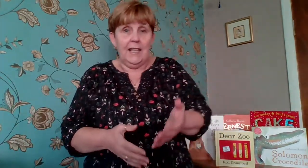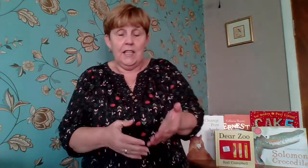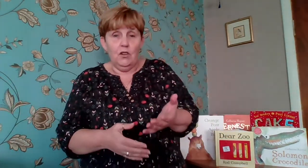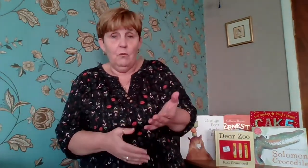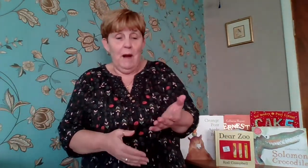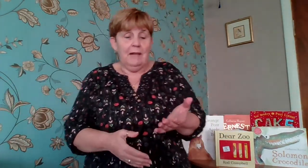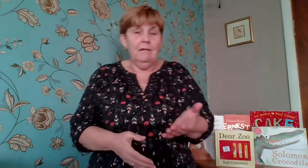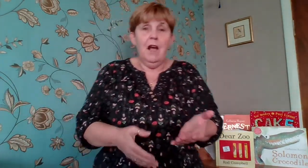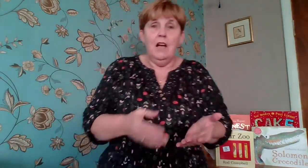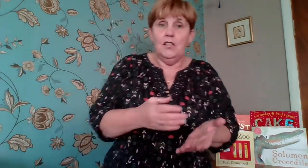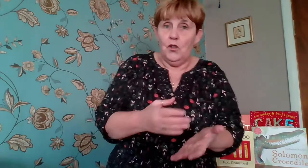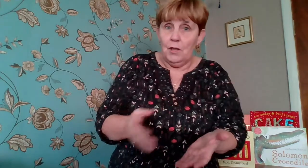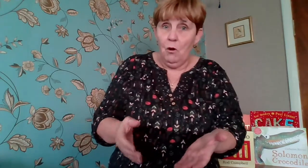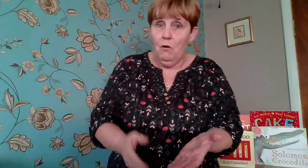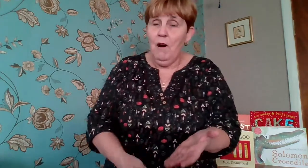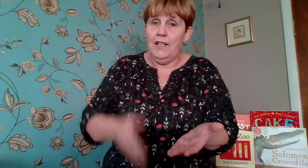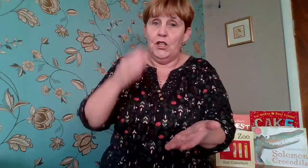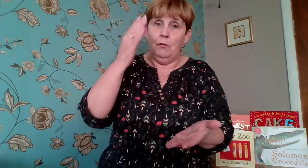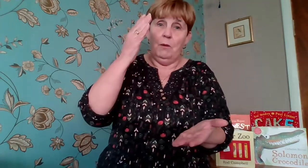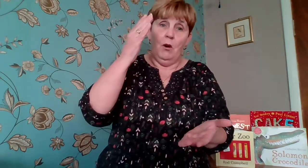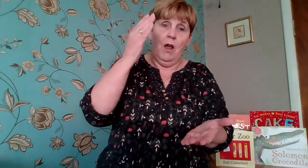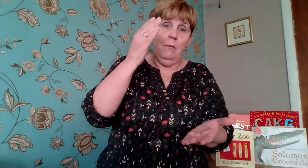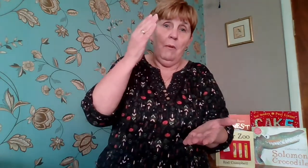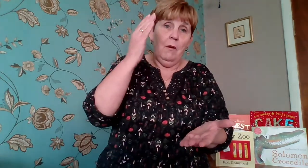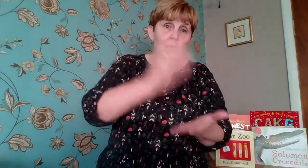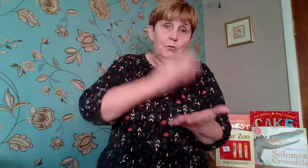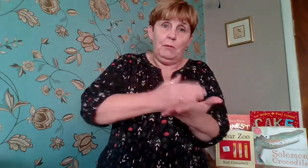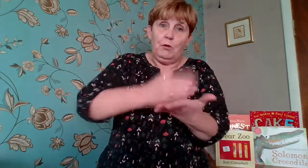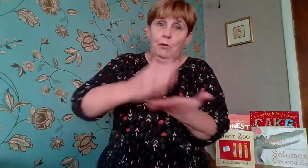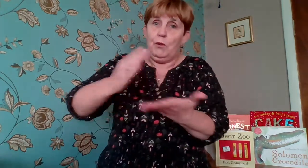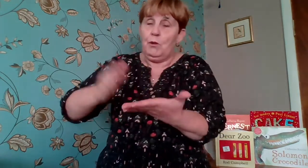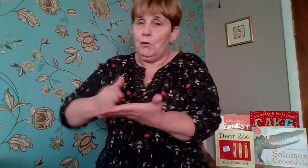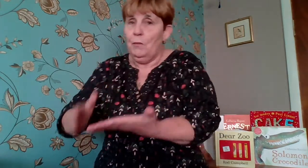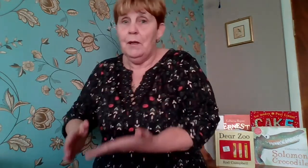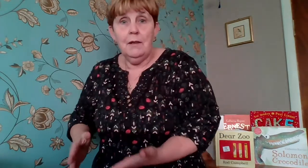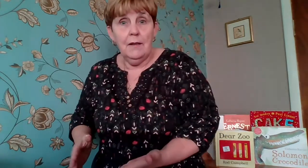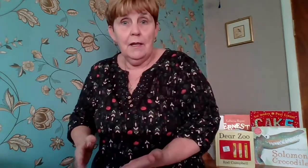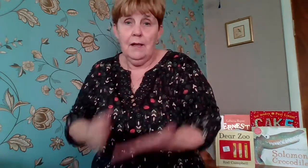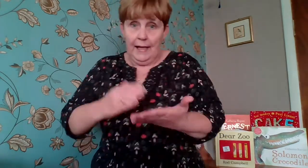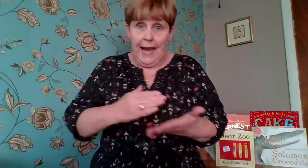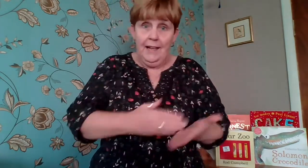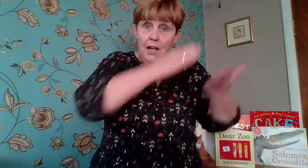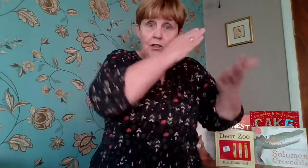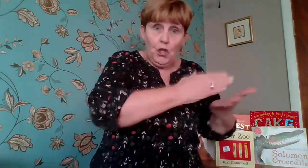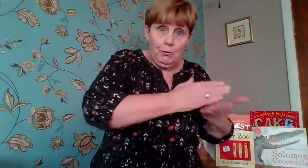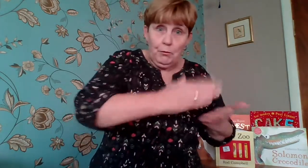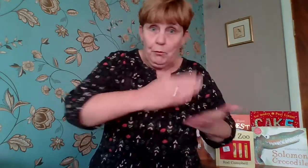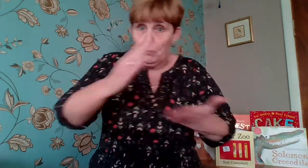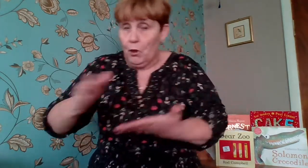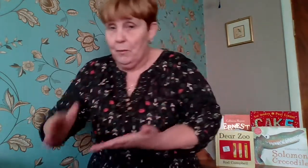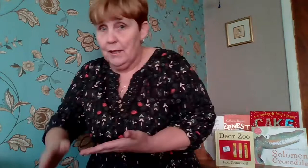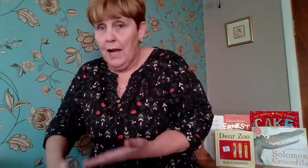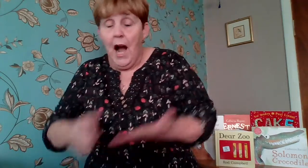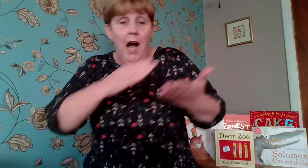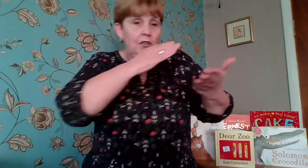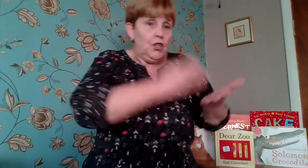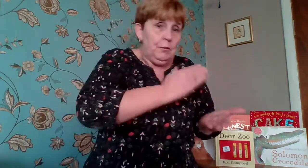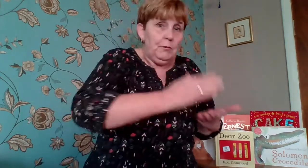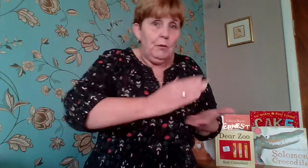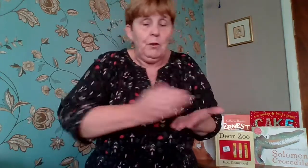little old man took them all and he chopped them all up. Chop, chop, chop, chop, chop, chop, chop. Again, chop, chop, chop, chop, chop. Chop, chop, chop, chop,